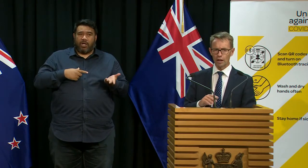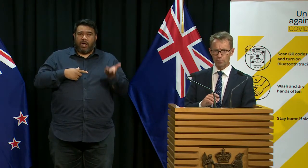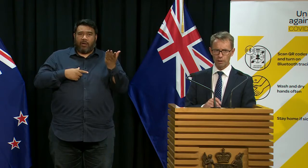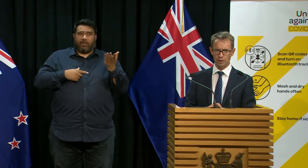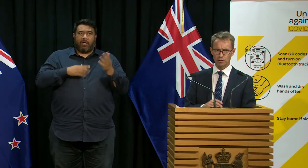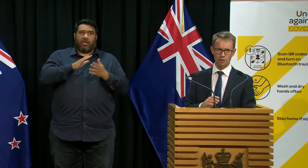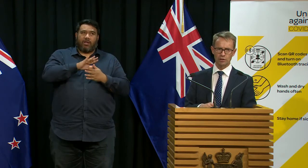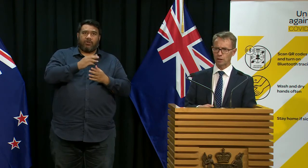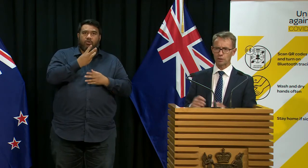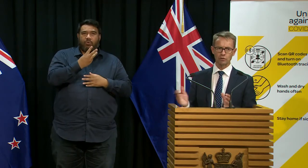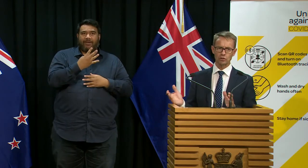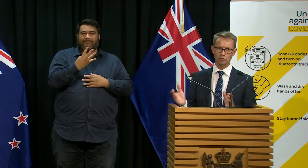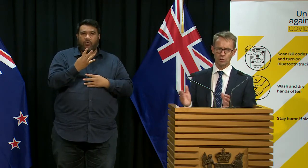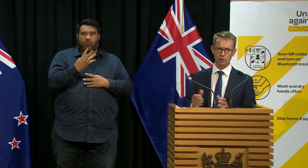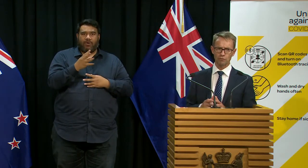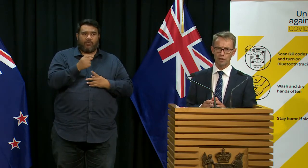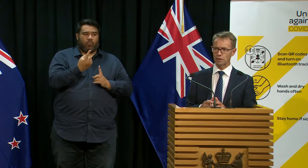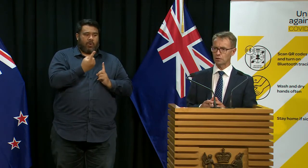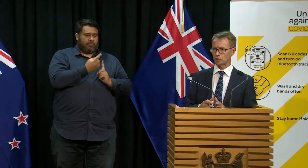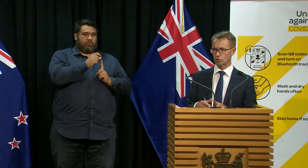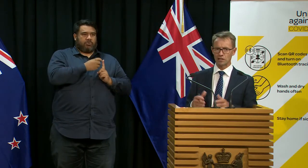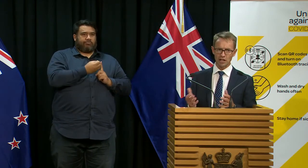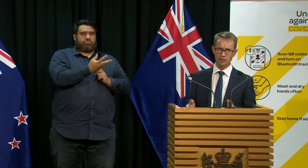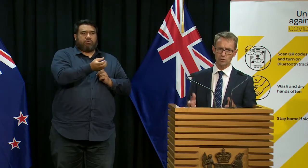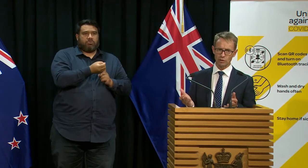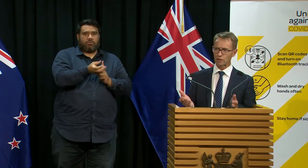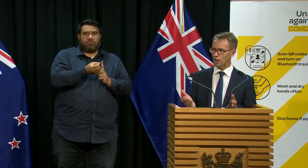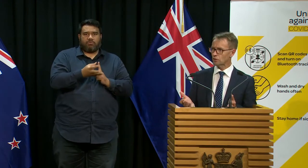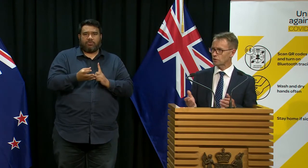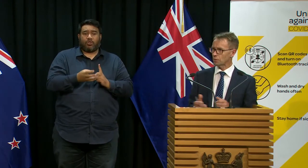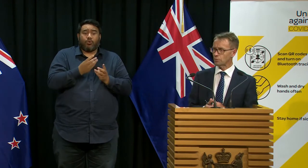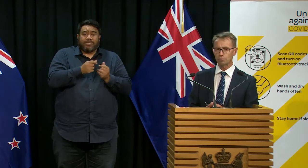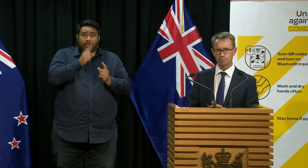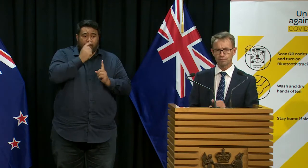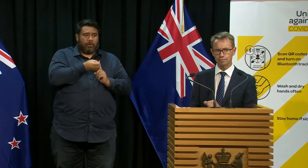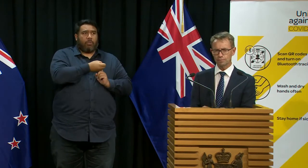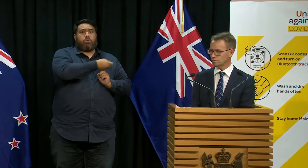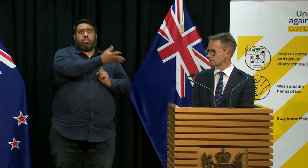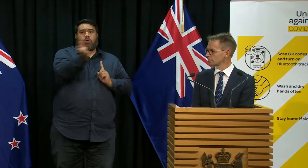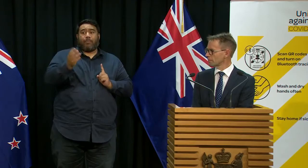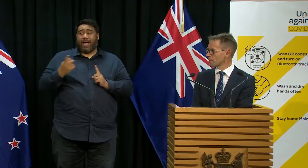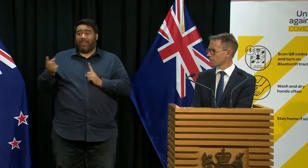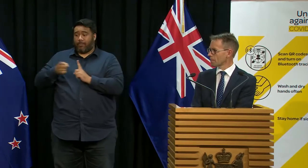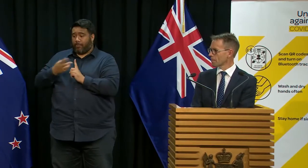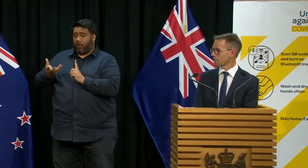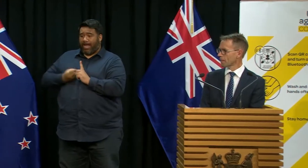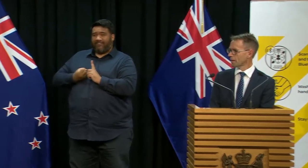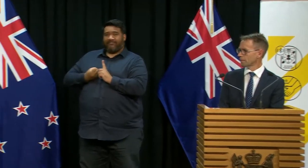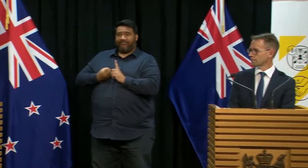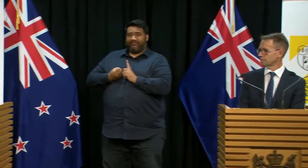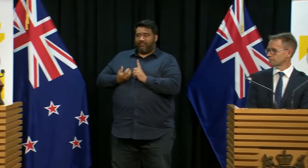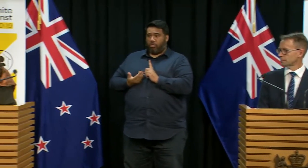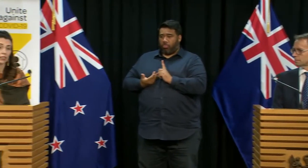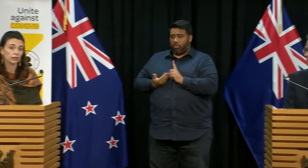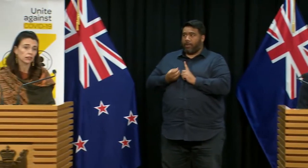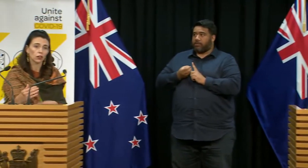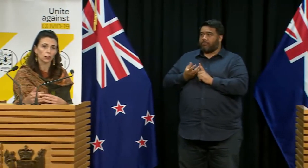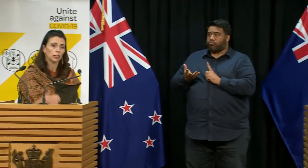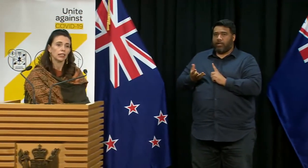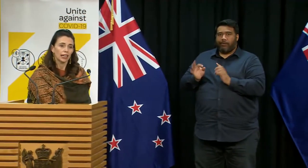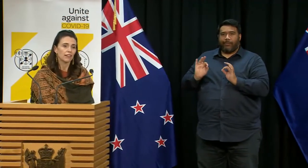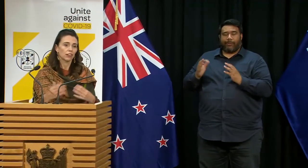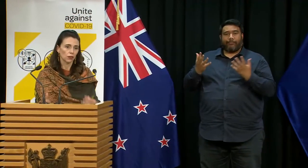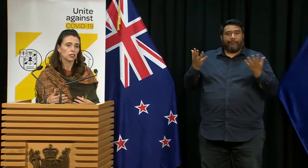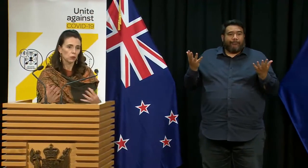4, but there are some individuals that will infect literally dozens or even hundreds of people. But on average, we're talking 1 person infecting 3.